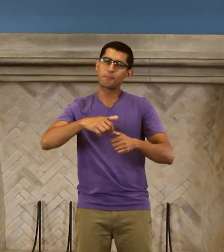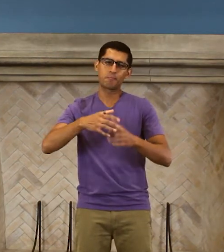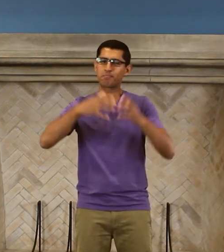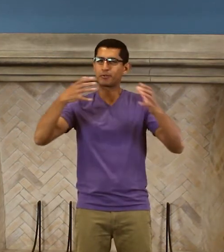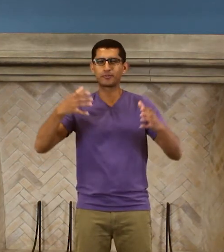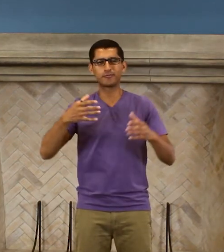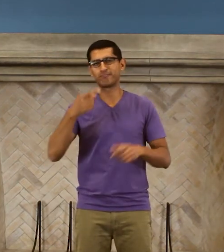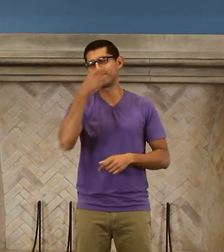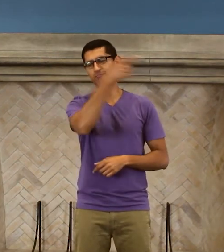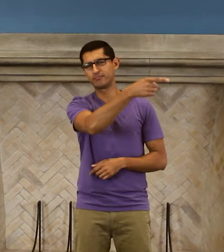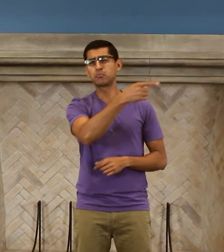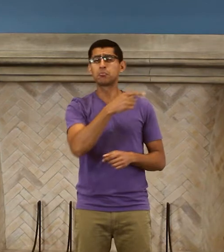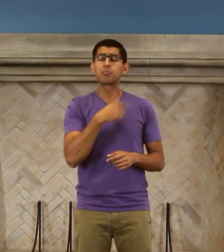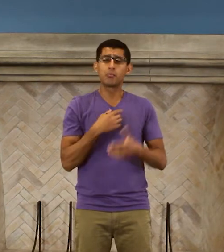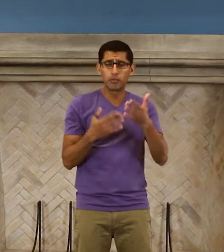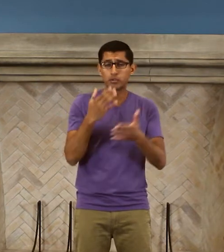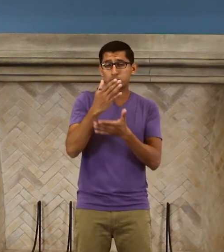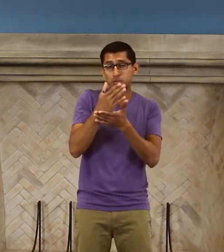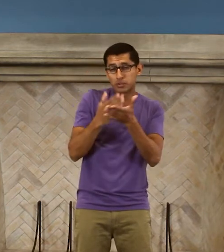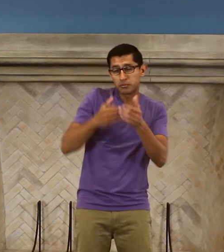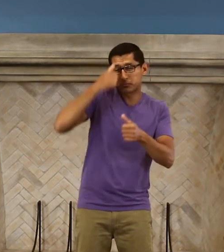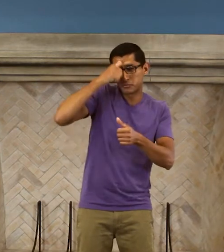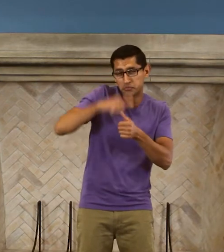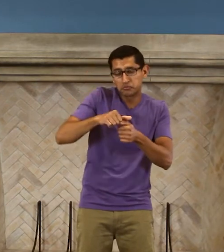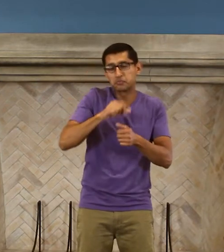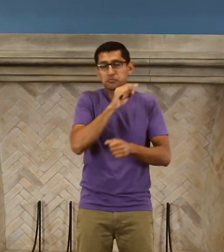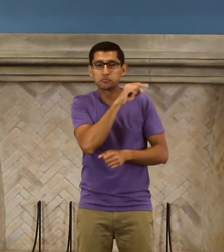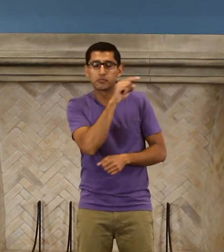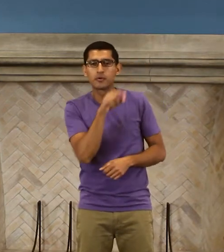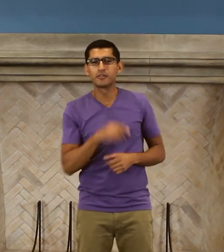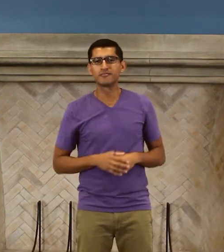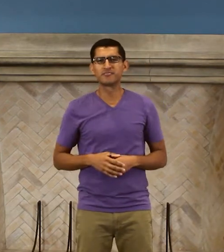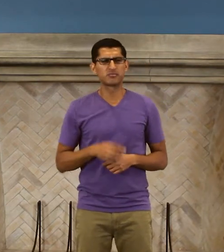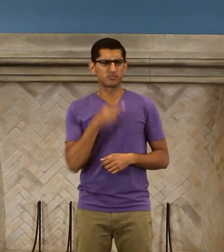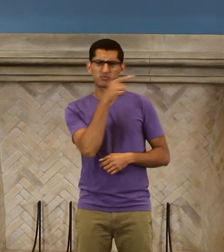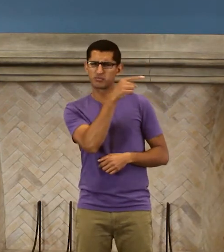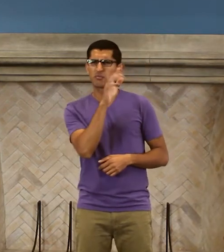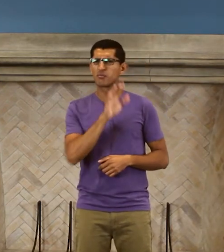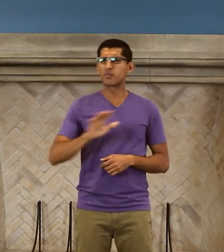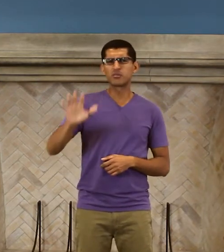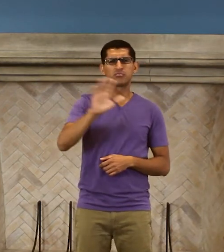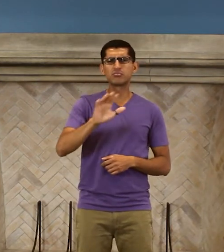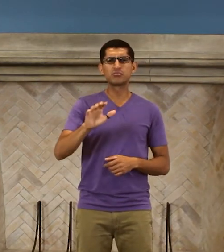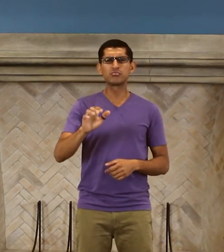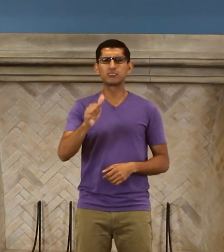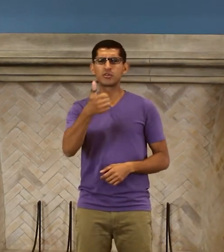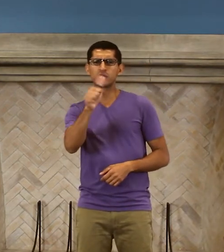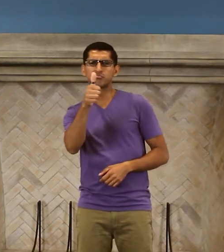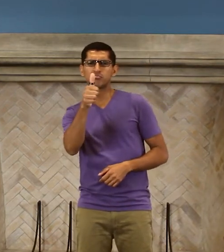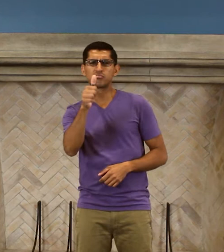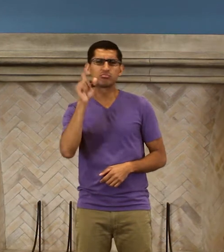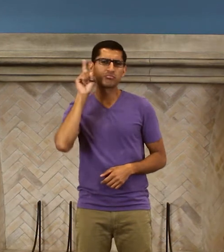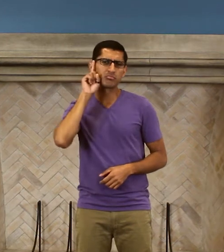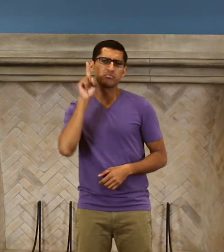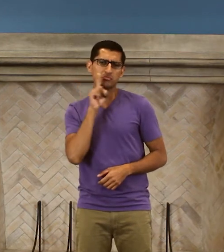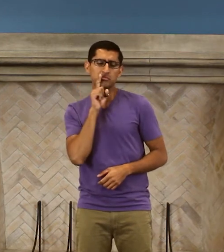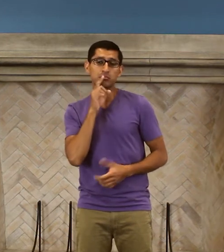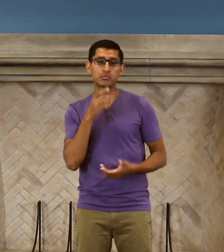really remember much about that school, but perhaps some I remember. There are about